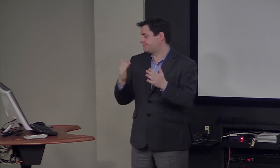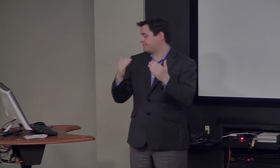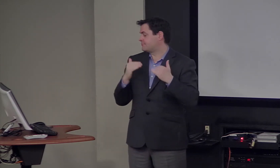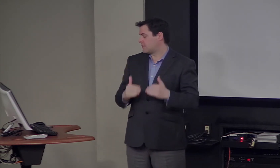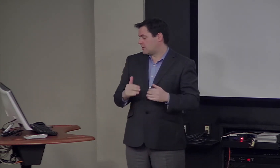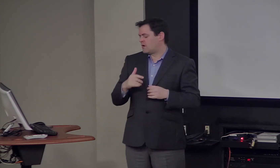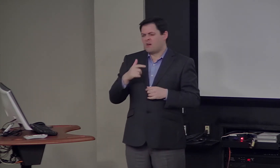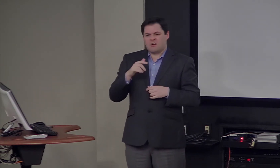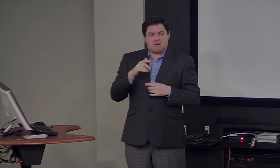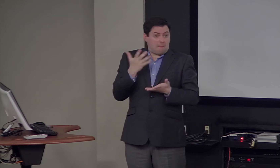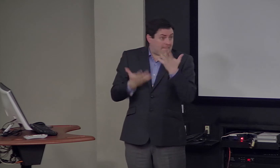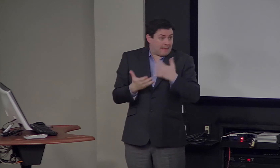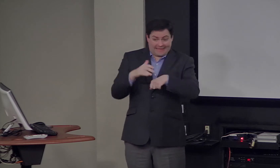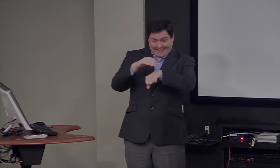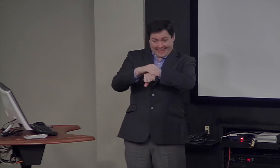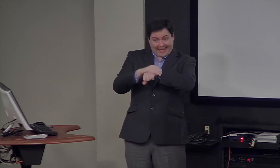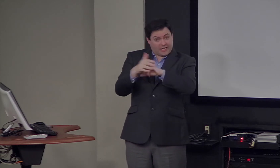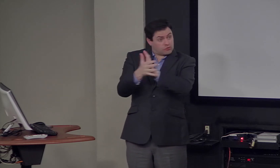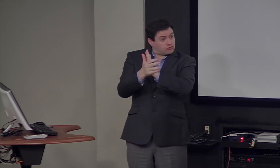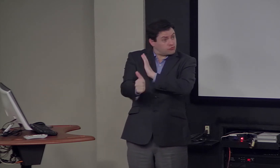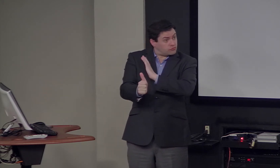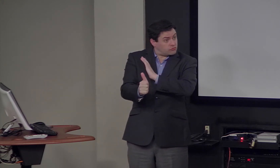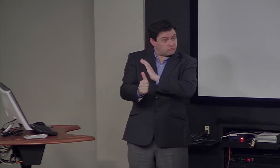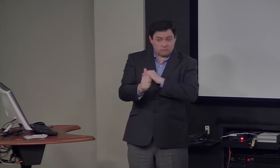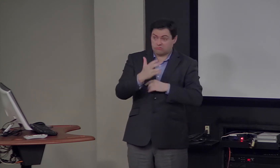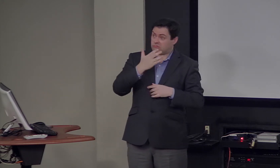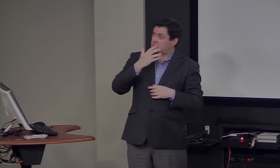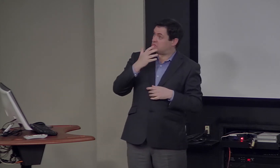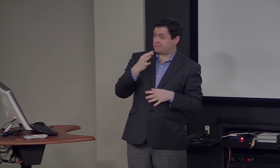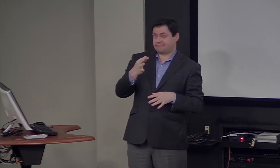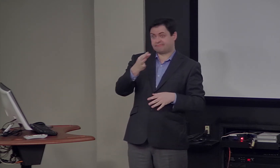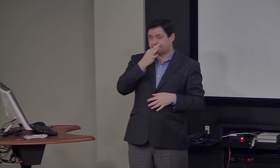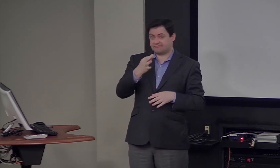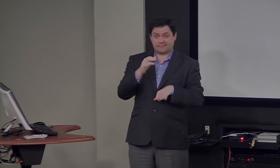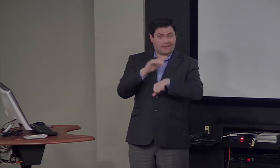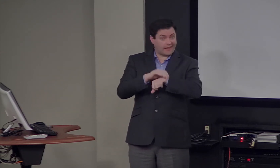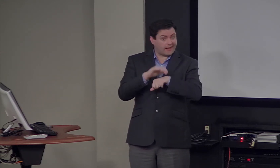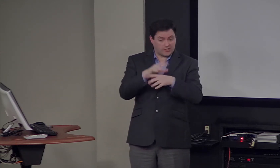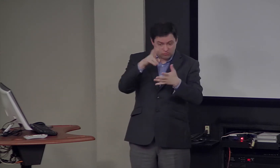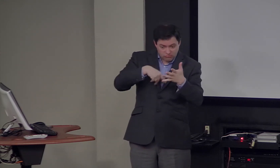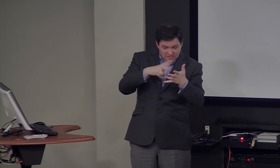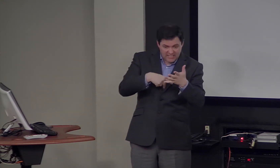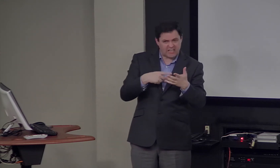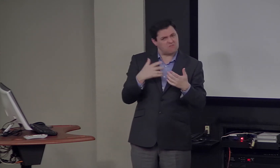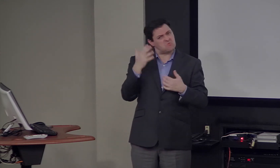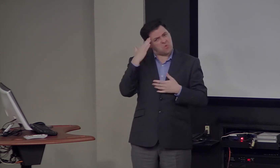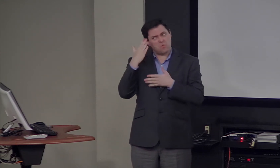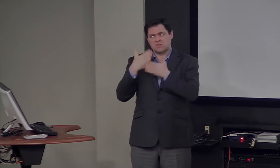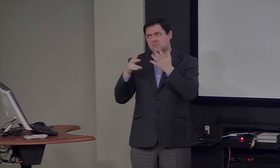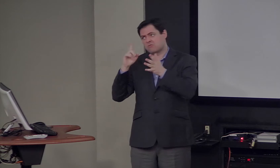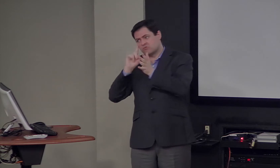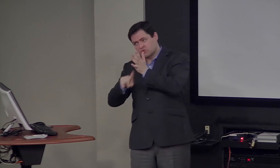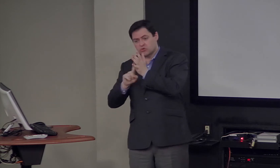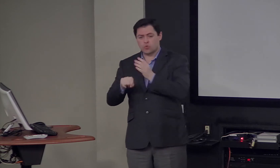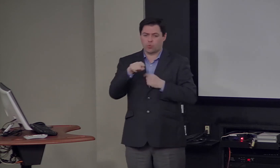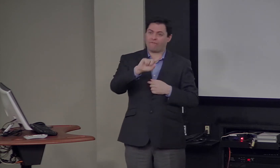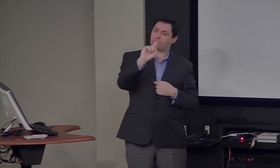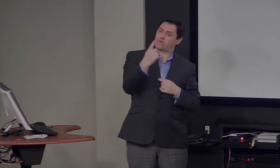developed also translated well into developing interpreting skills. Third test was we looked at interpreters'